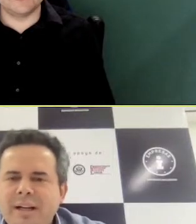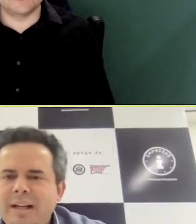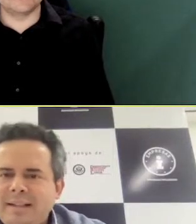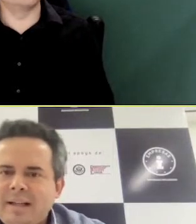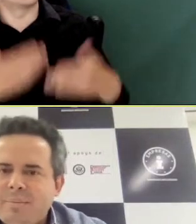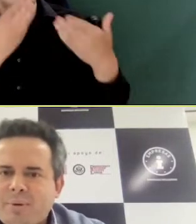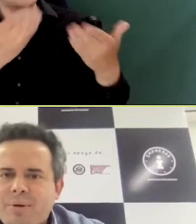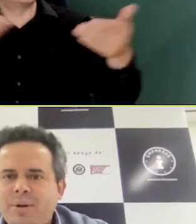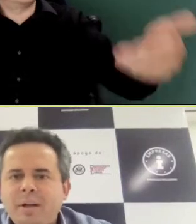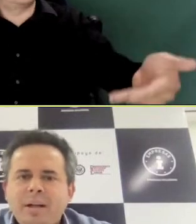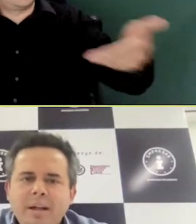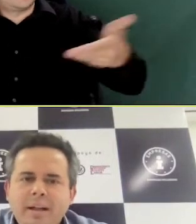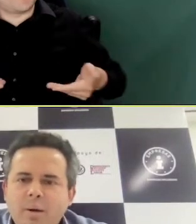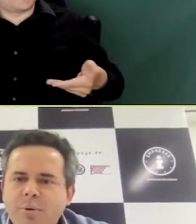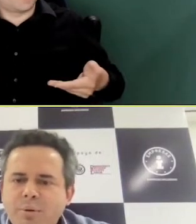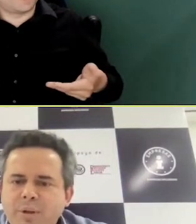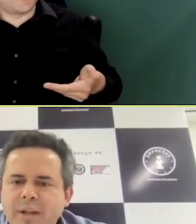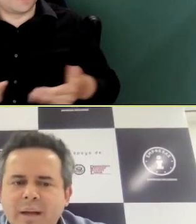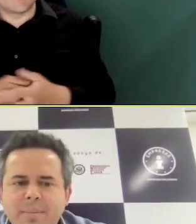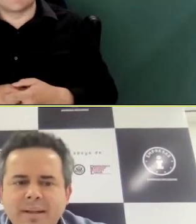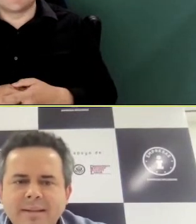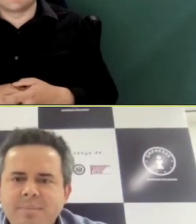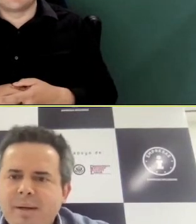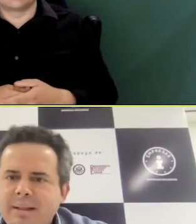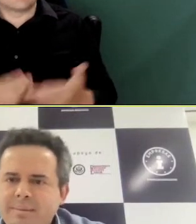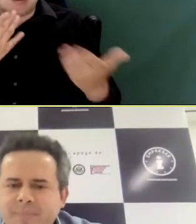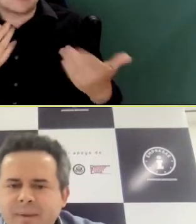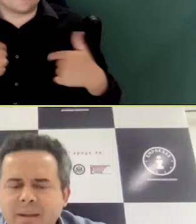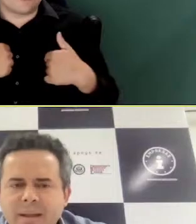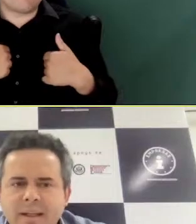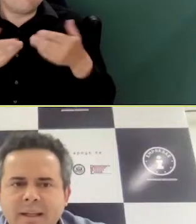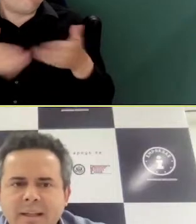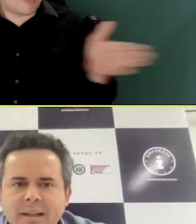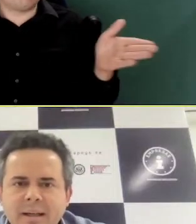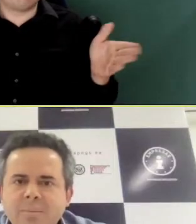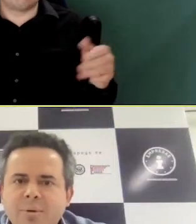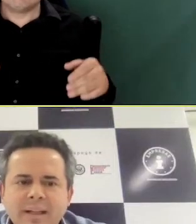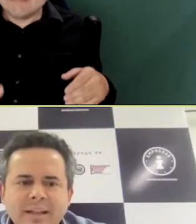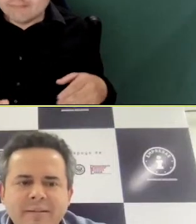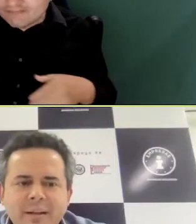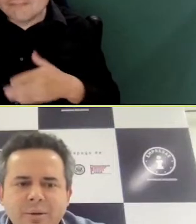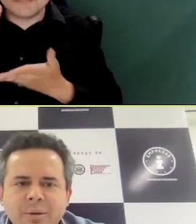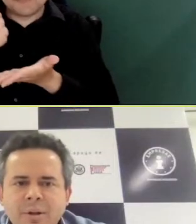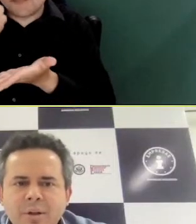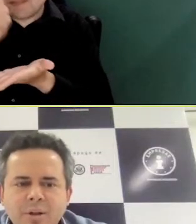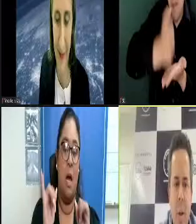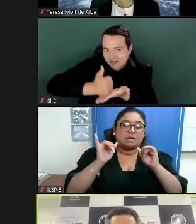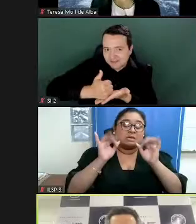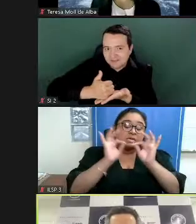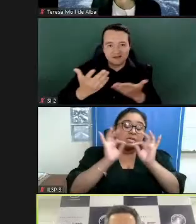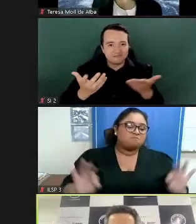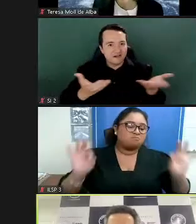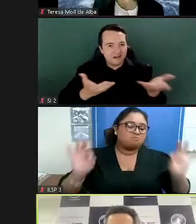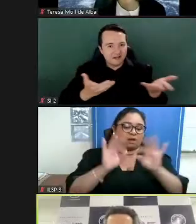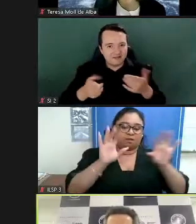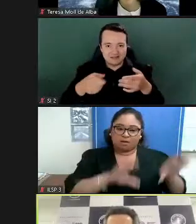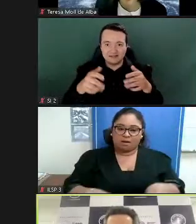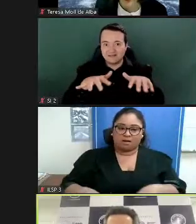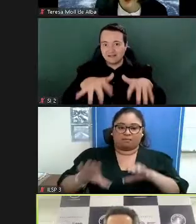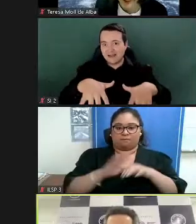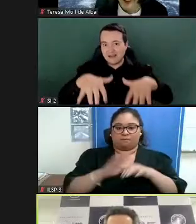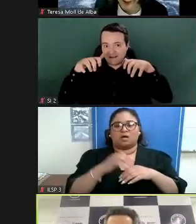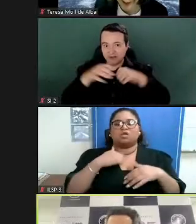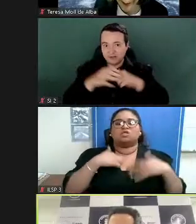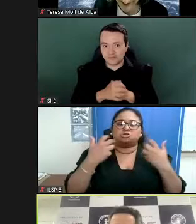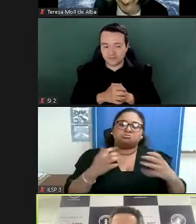thank you very much for your presentation for the introduction and for having the opportunity of participating in this